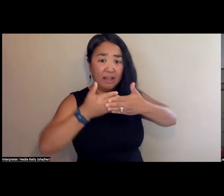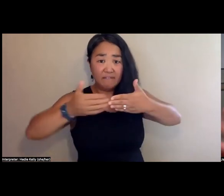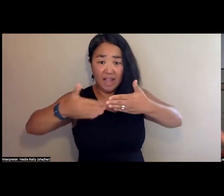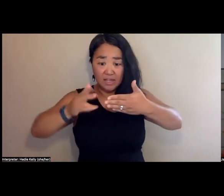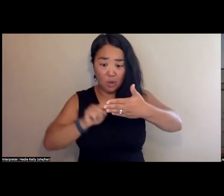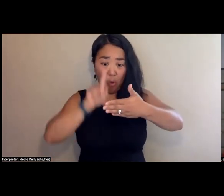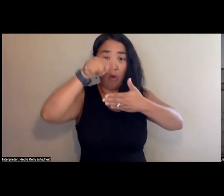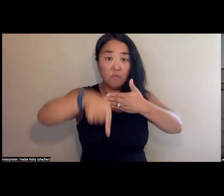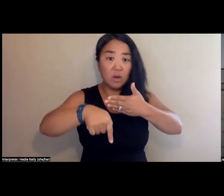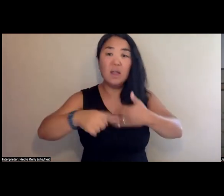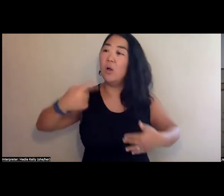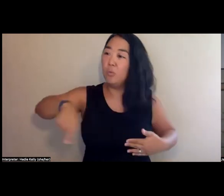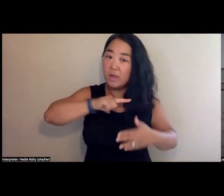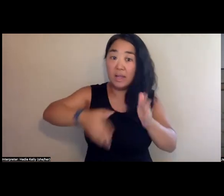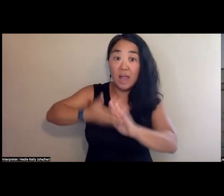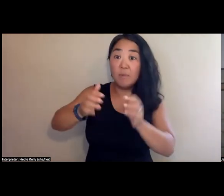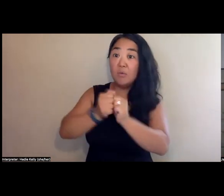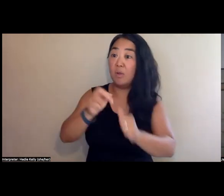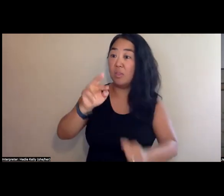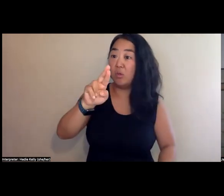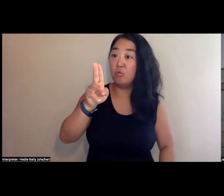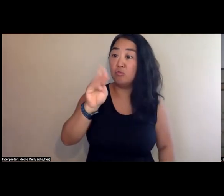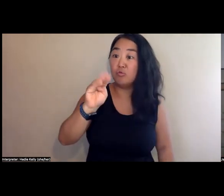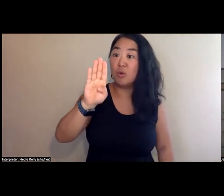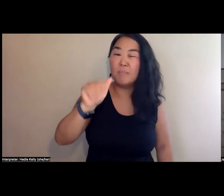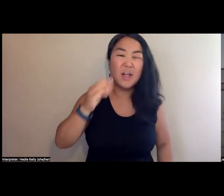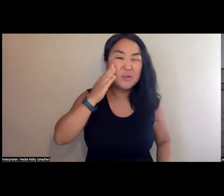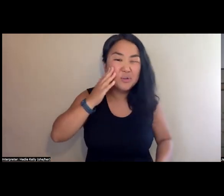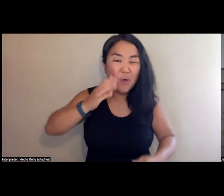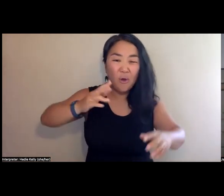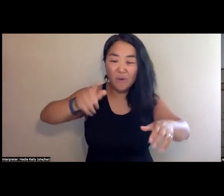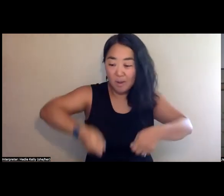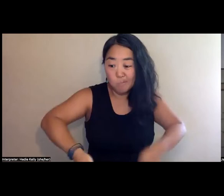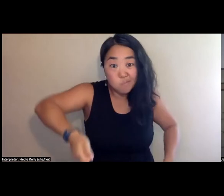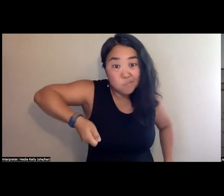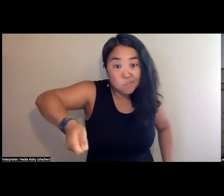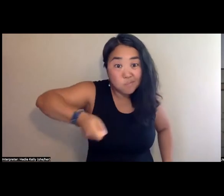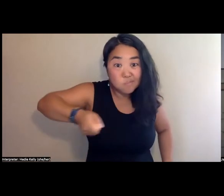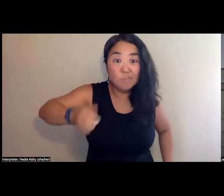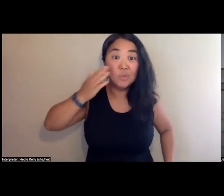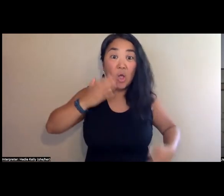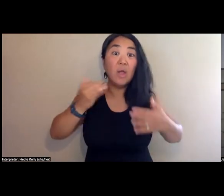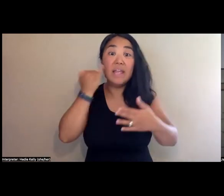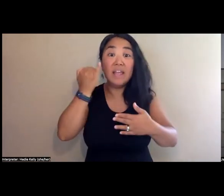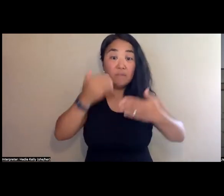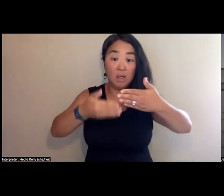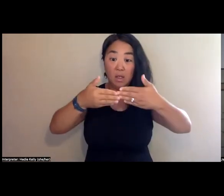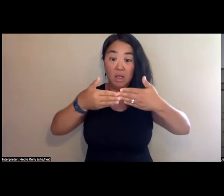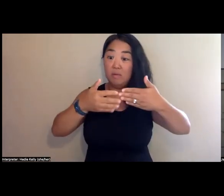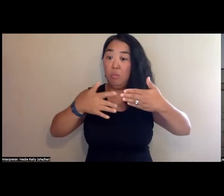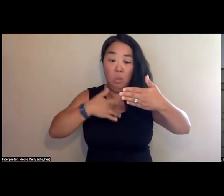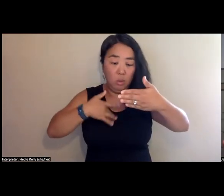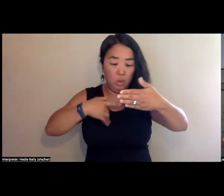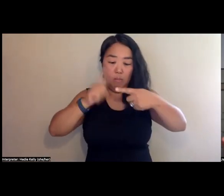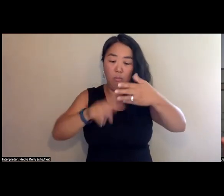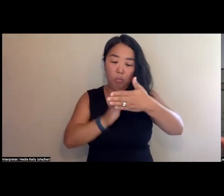call the Roomba rule, which is when there's an obstacle, we go around it. I don't remember which fence that was exactly, Jennifer, but if there's ever a spot where any member of the group